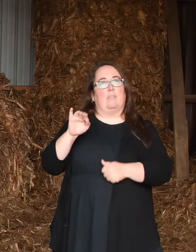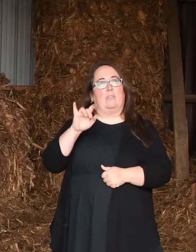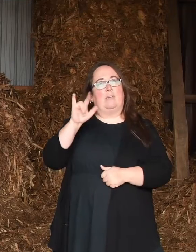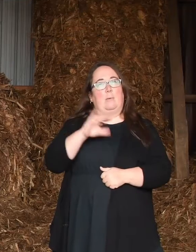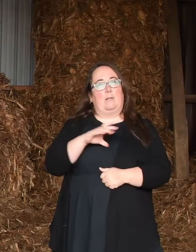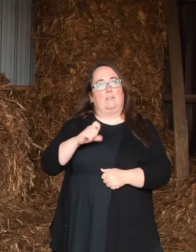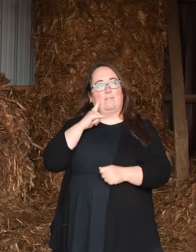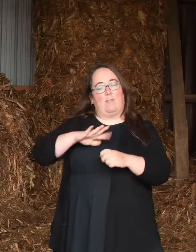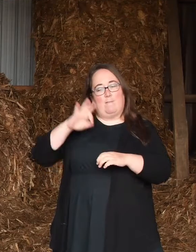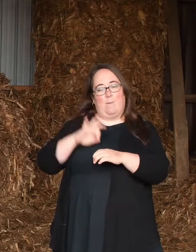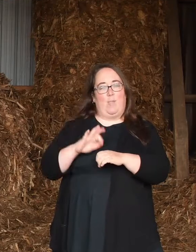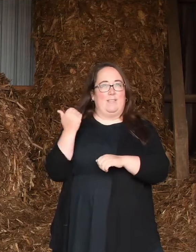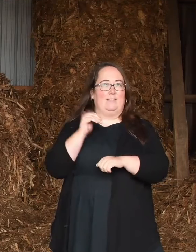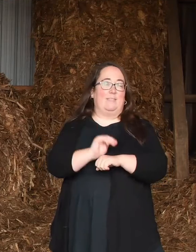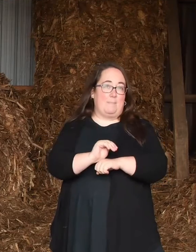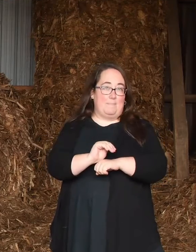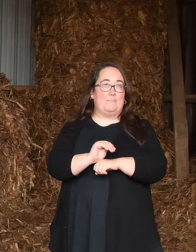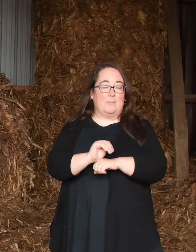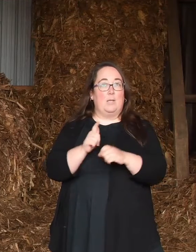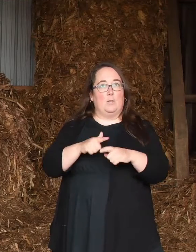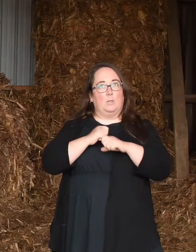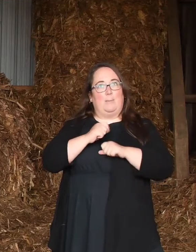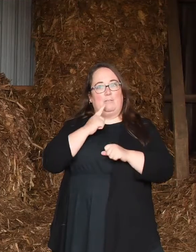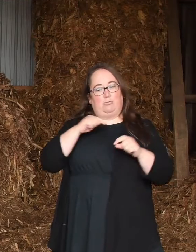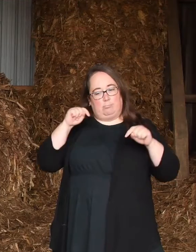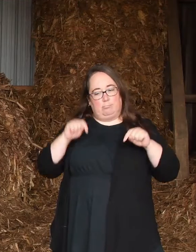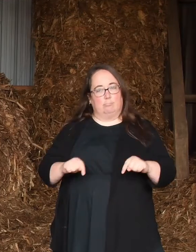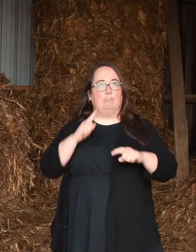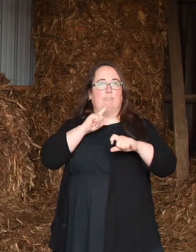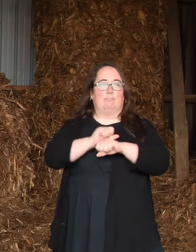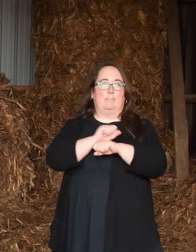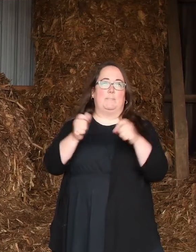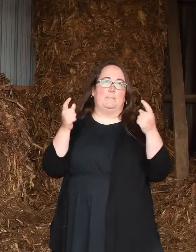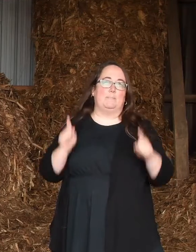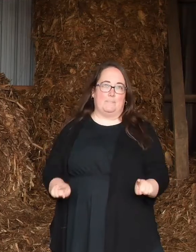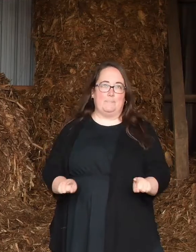their vote last night to ensure that this became a reality.